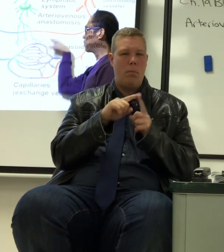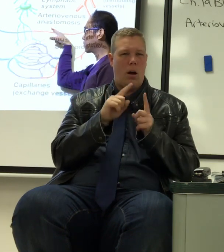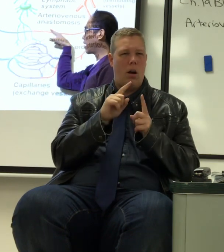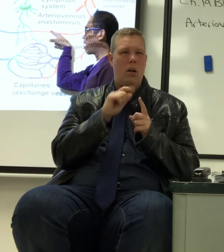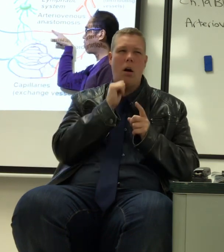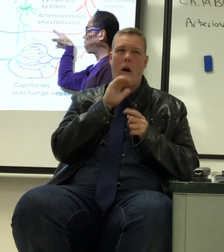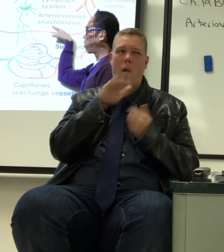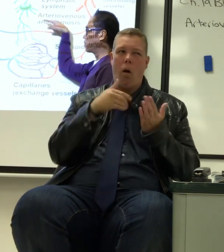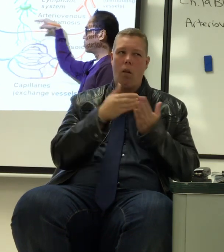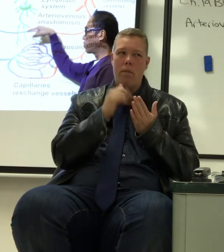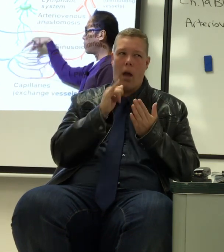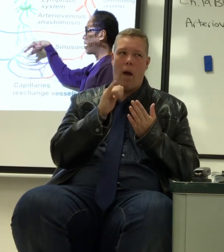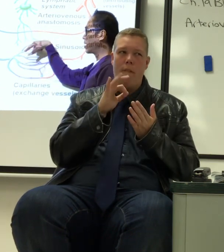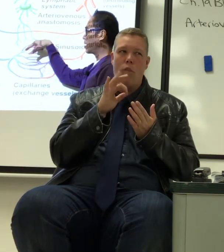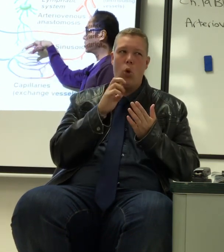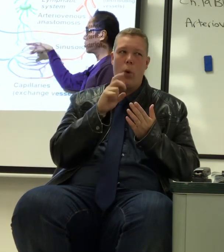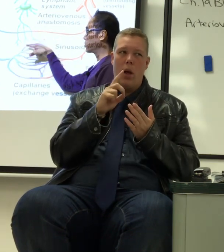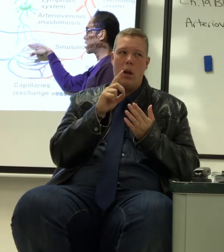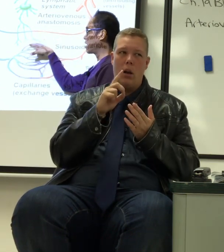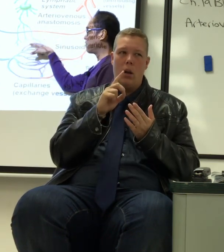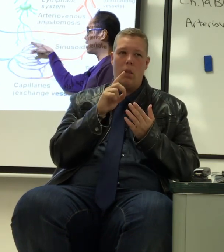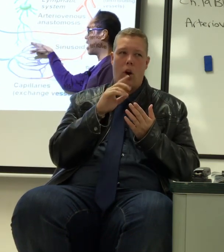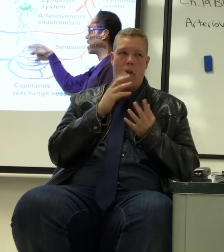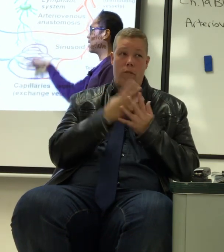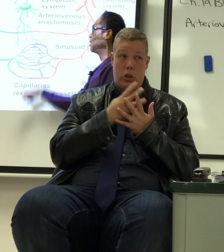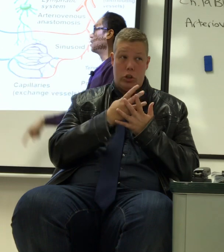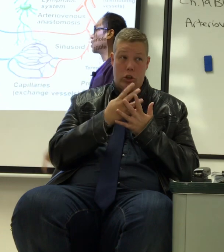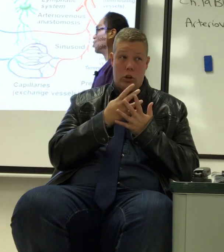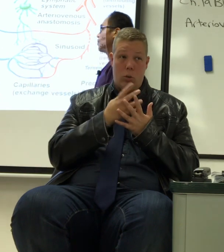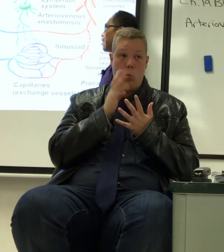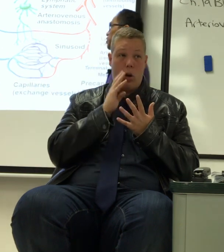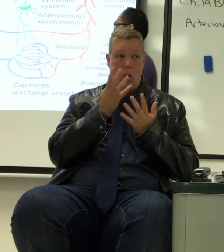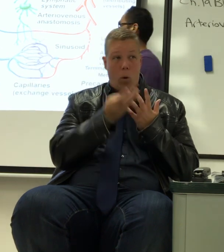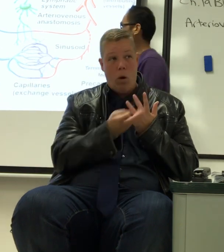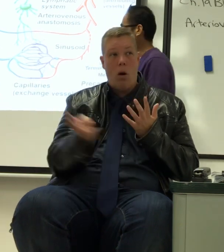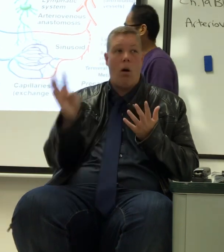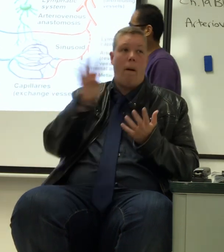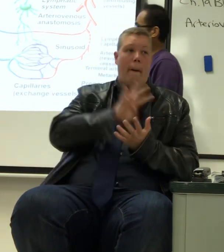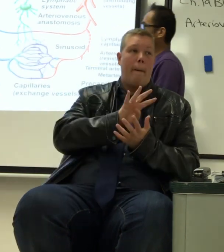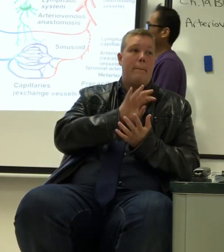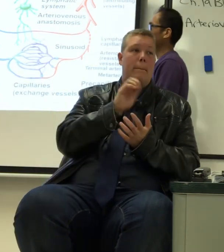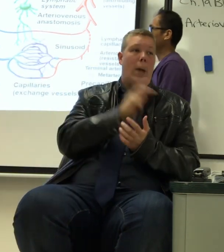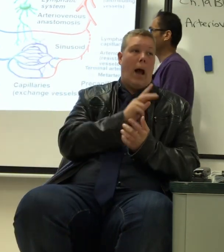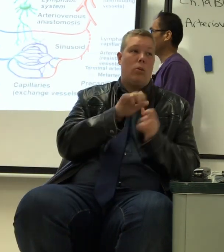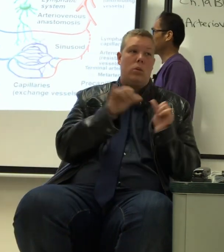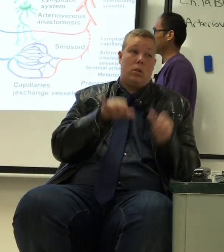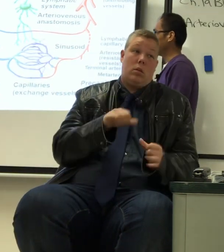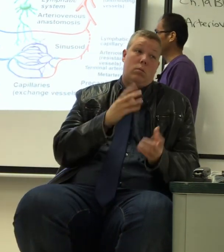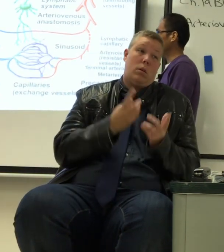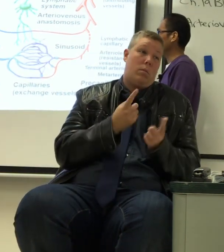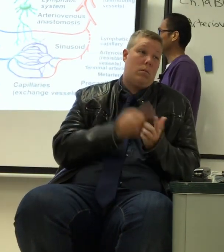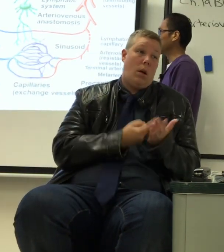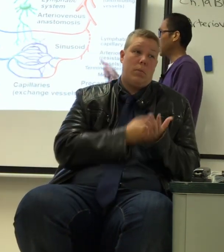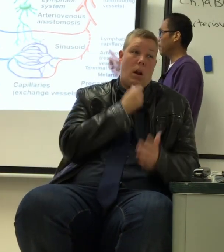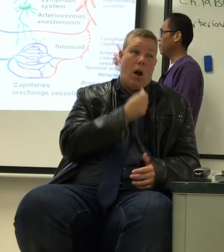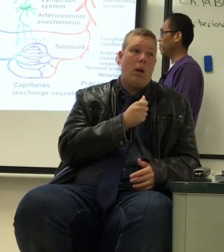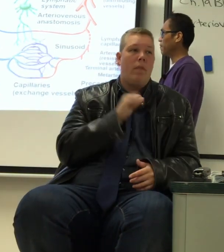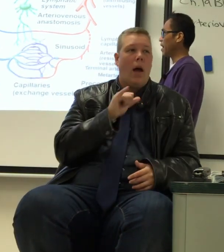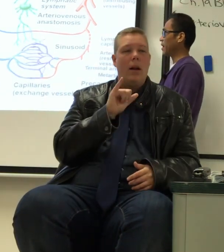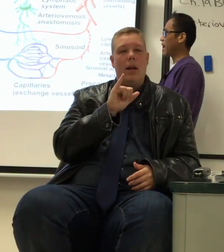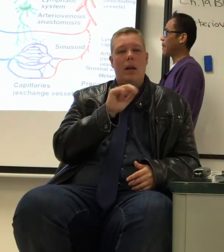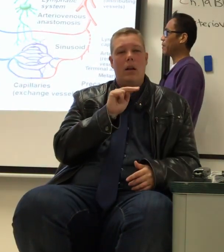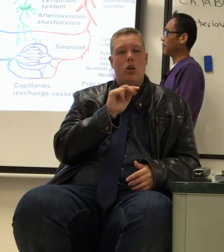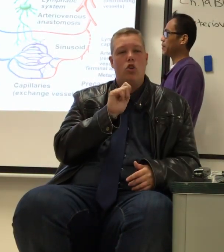are filtered out are absorbed back in. So there's kind of a net accumulation of fluids in the interstitium, and it's the job